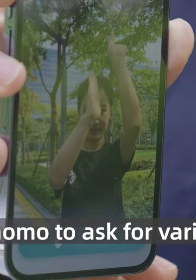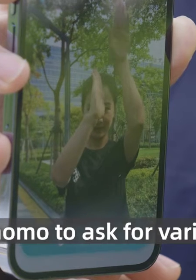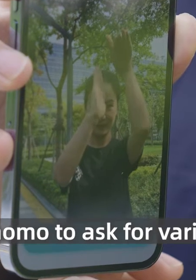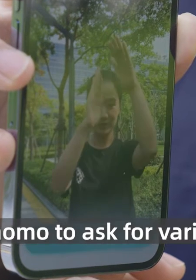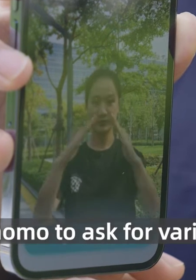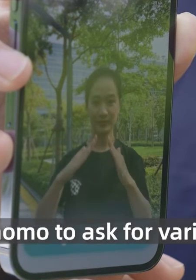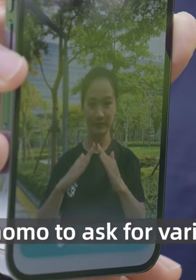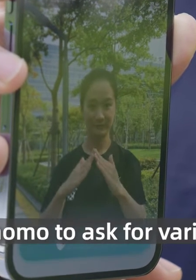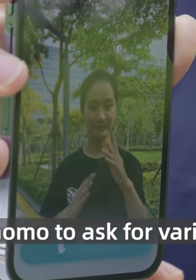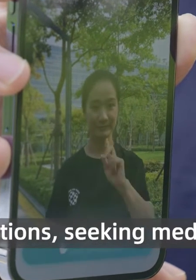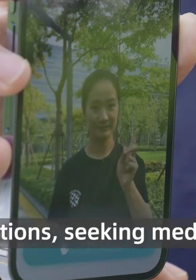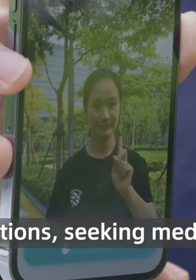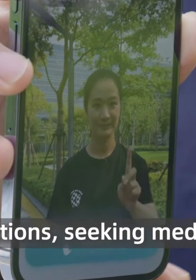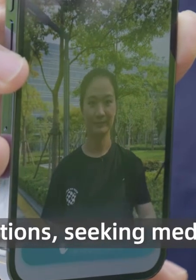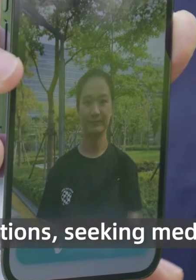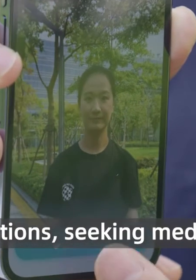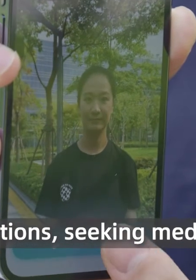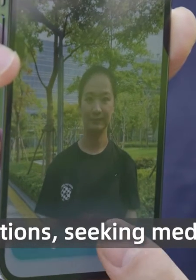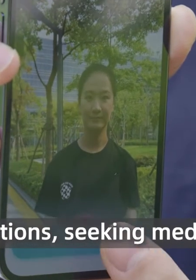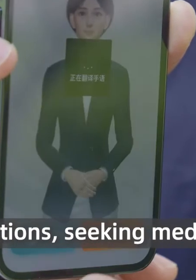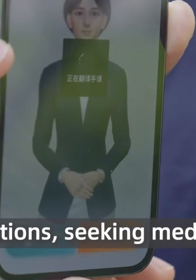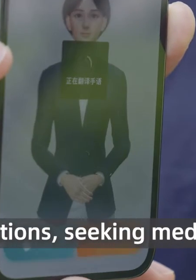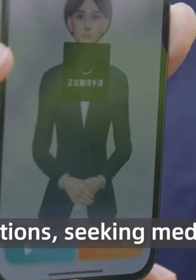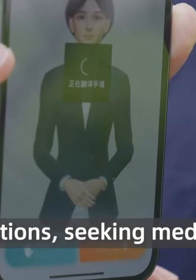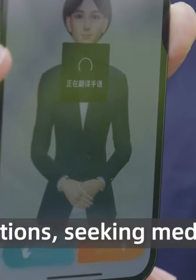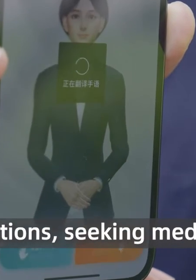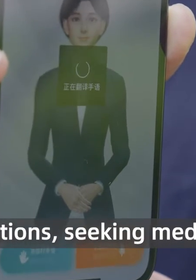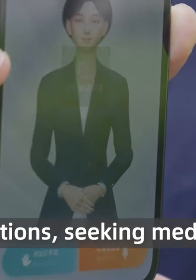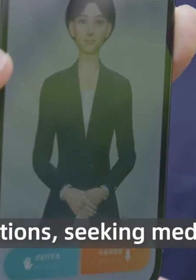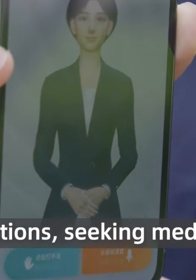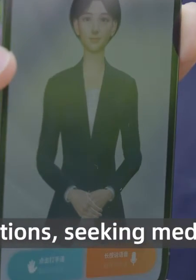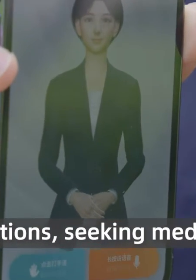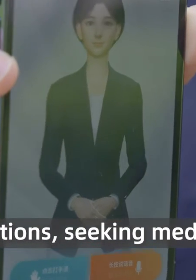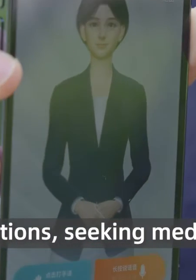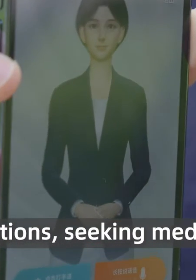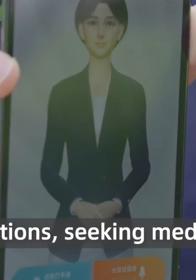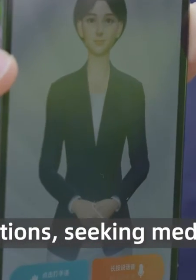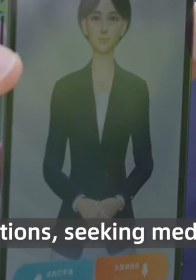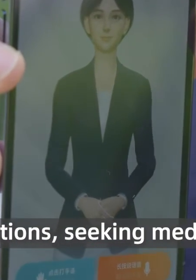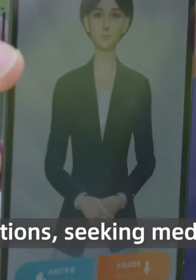various assistance, including asking for directions, seeking medical help, and game viewing.